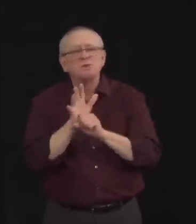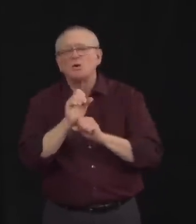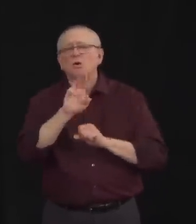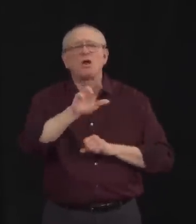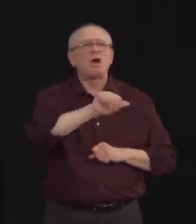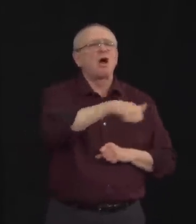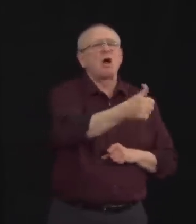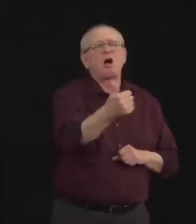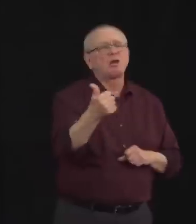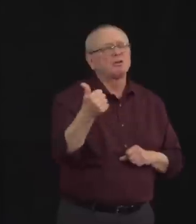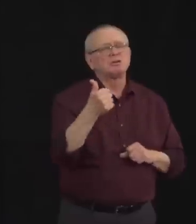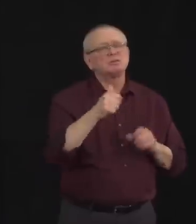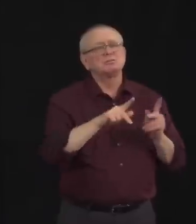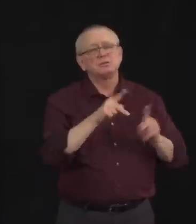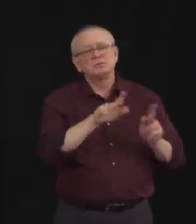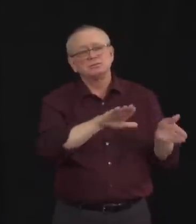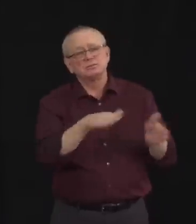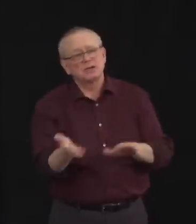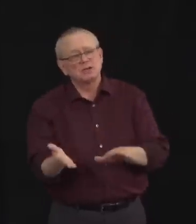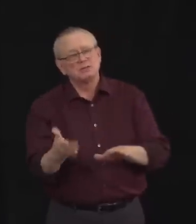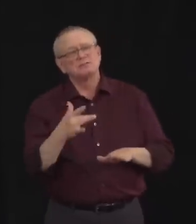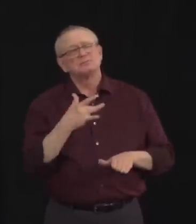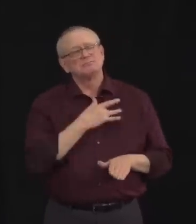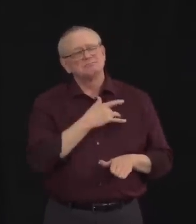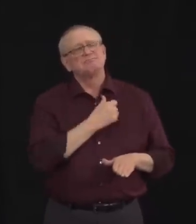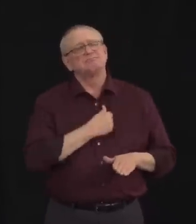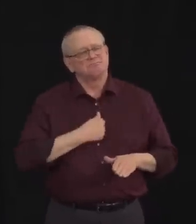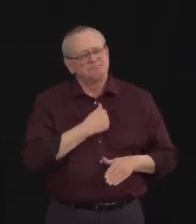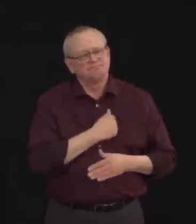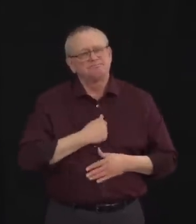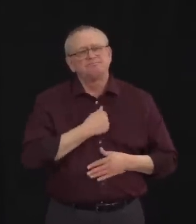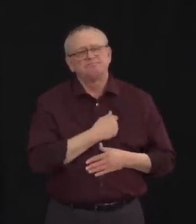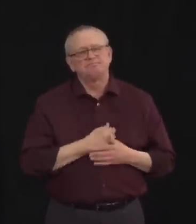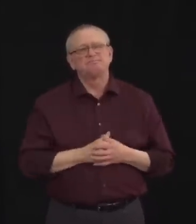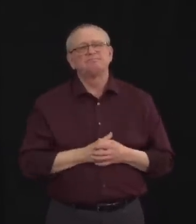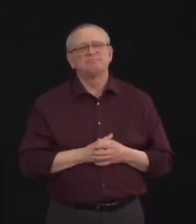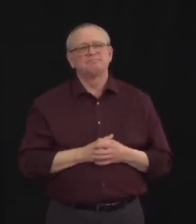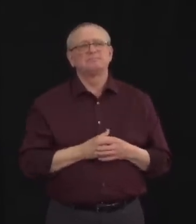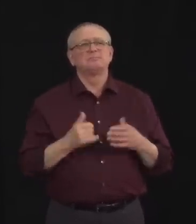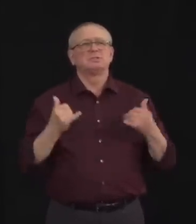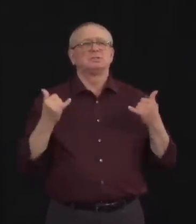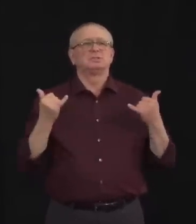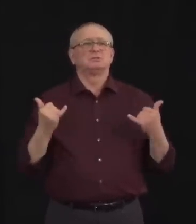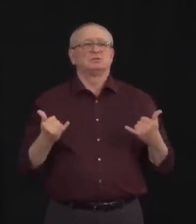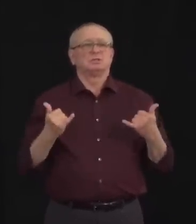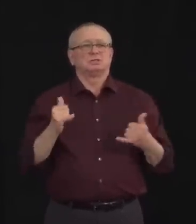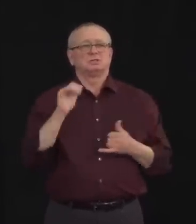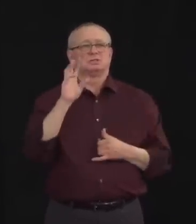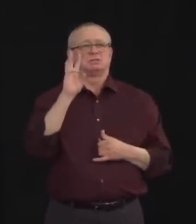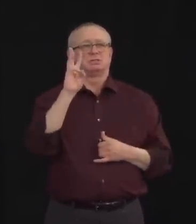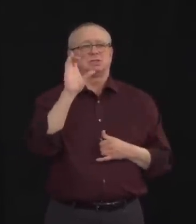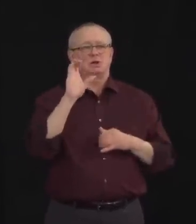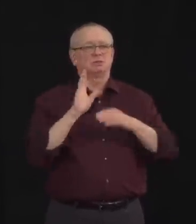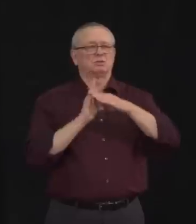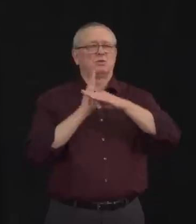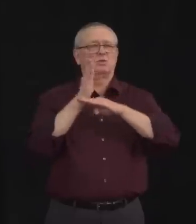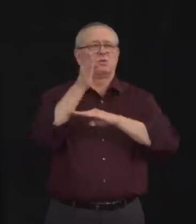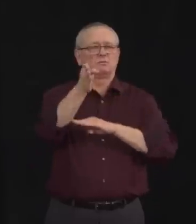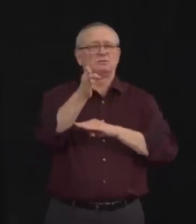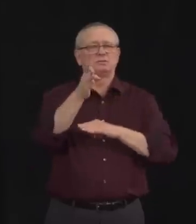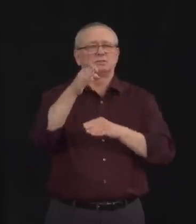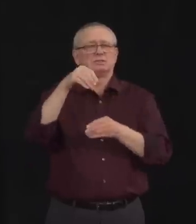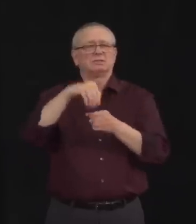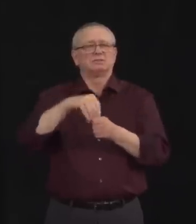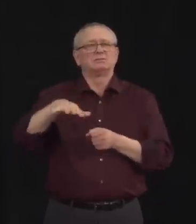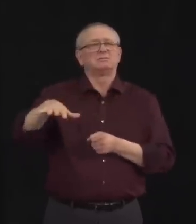are now 621 COVID-19 cases in outbreaks in continuing care facilities across the province. At